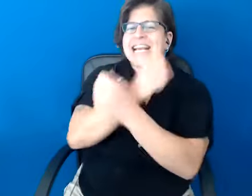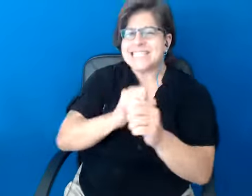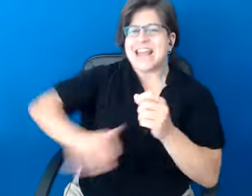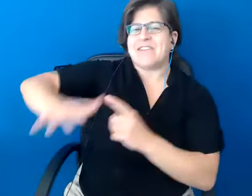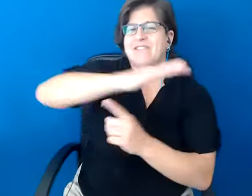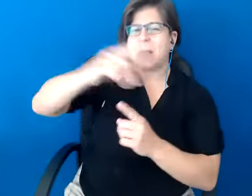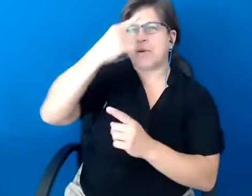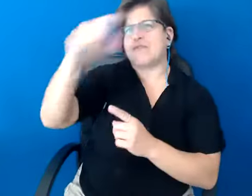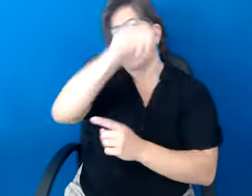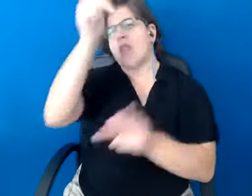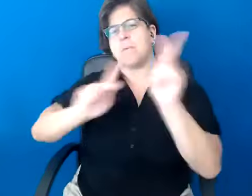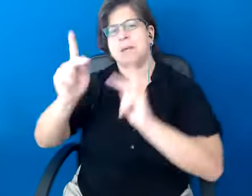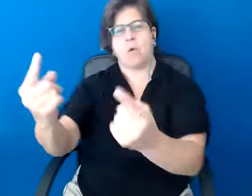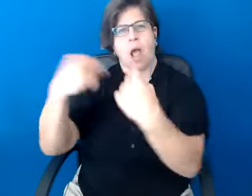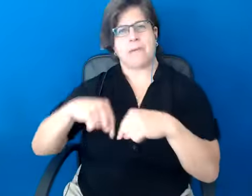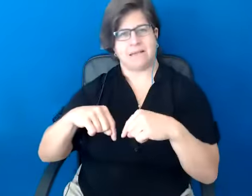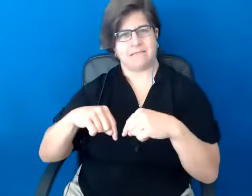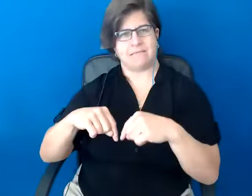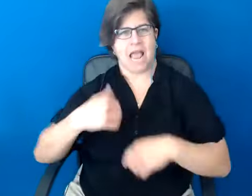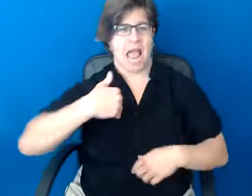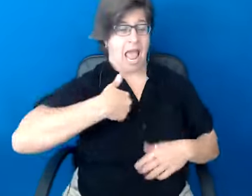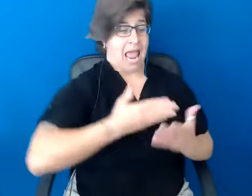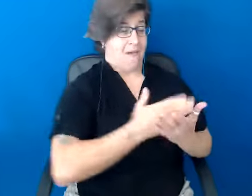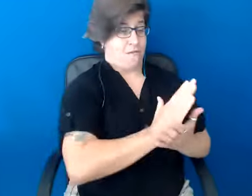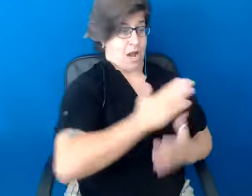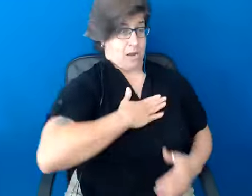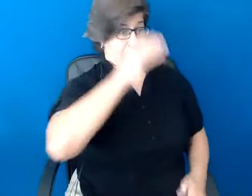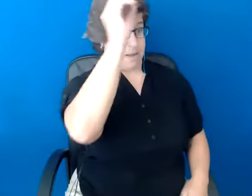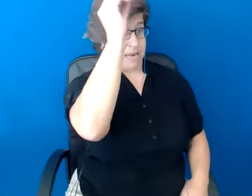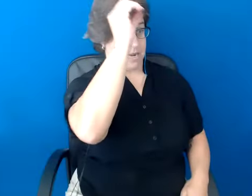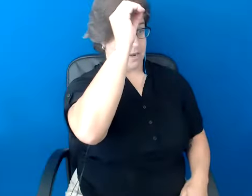a responsibility to create a safe environment for other people that are attending AA.